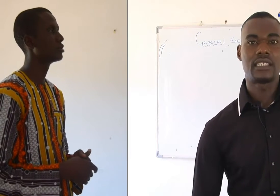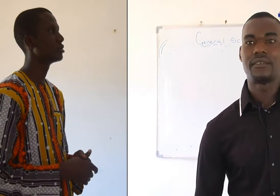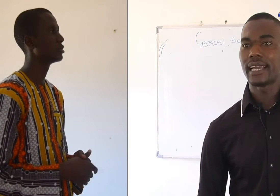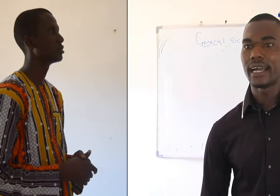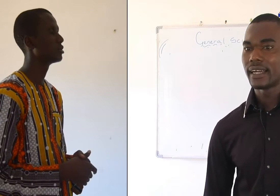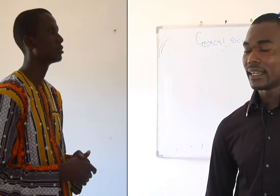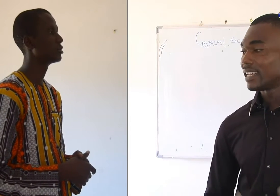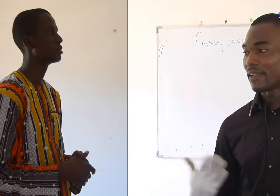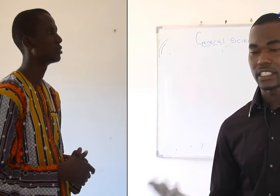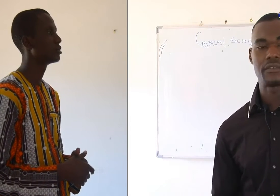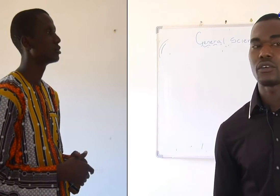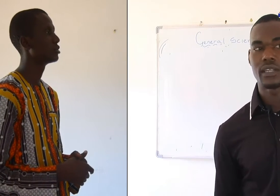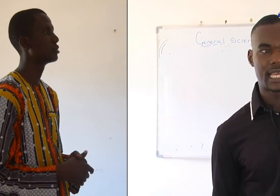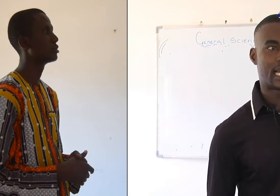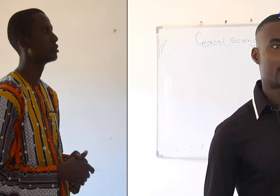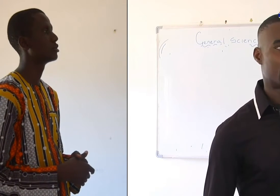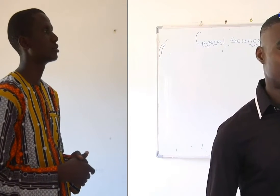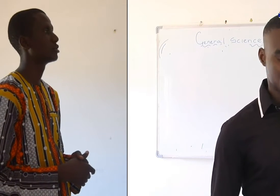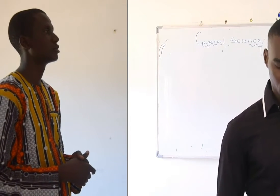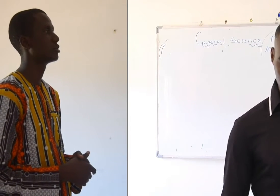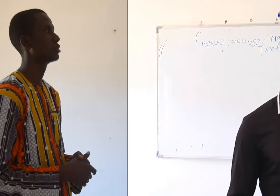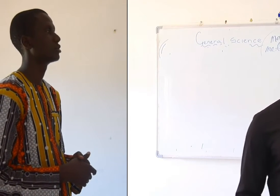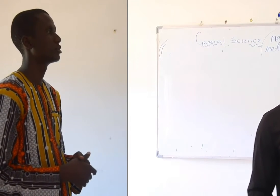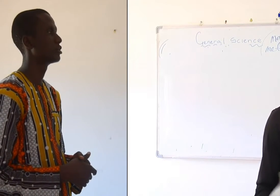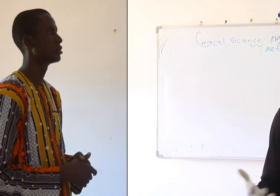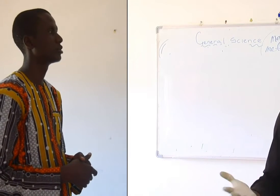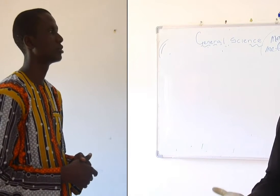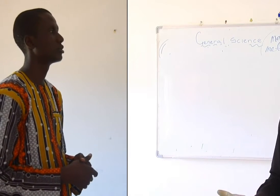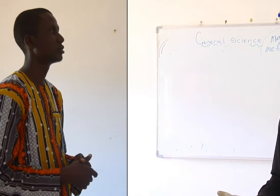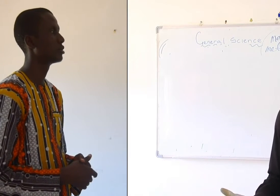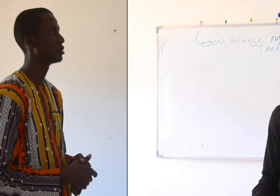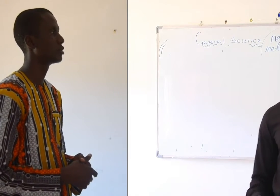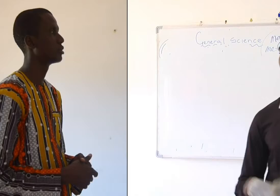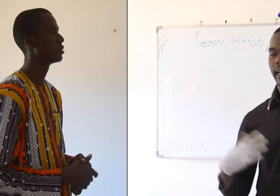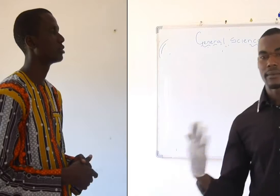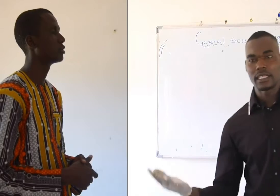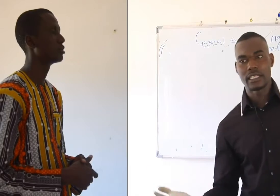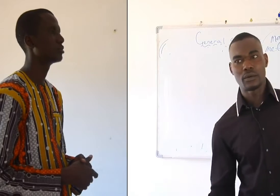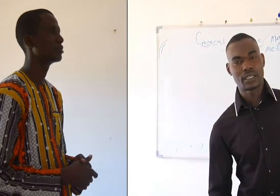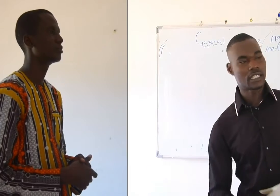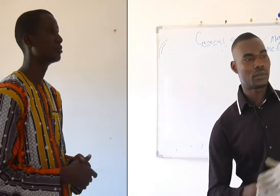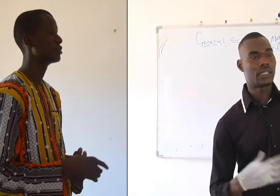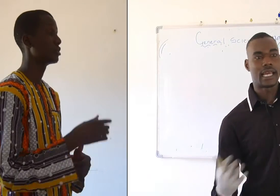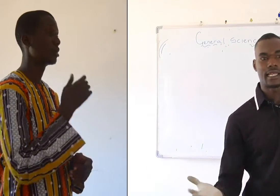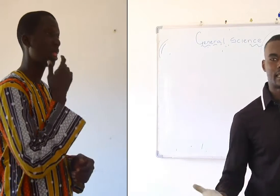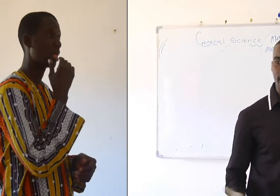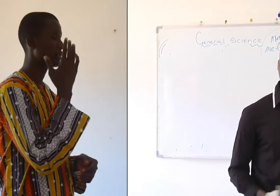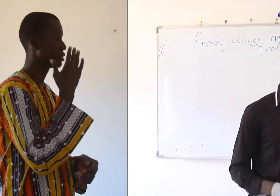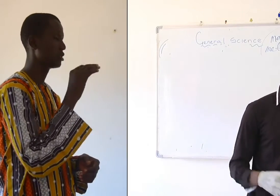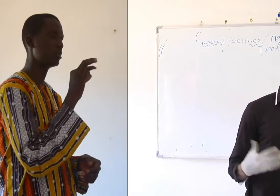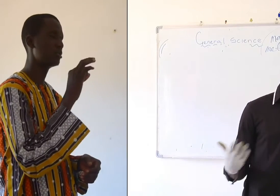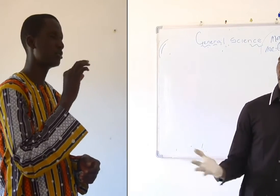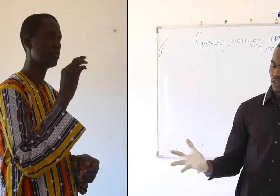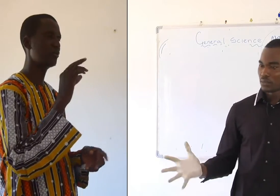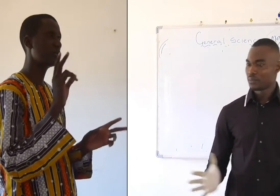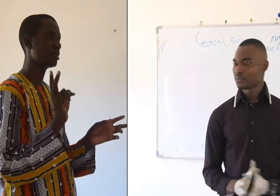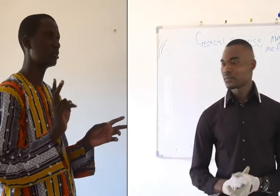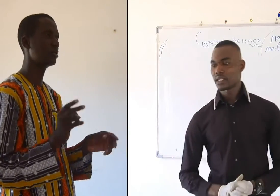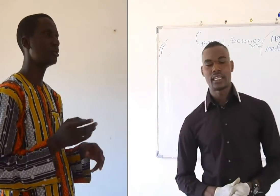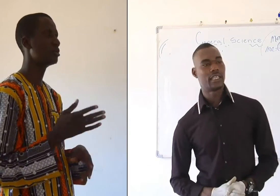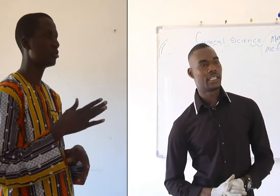it is very severe. Life is difficult there because most of their crops will die, the animals in the waters will die, and in the long